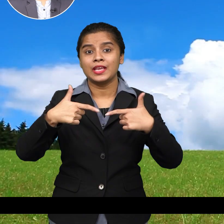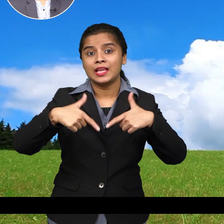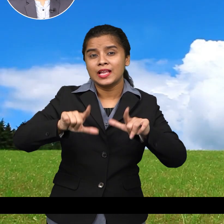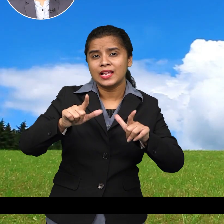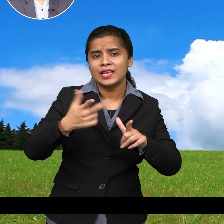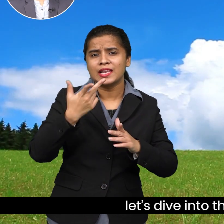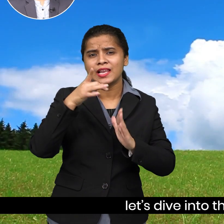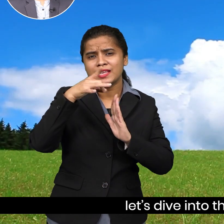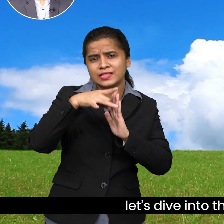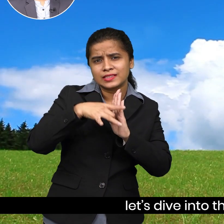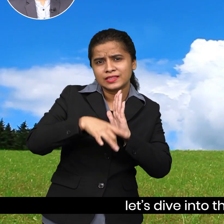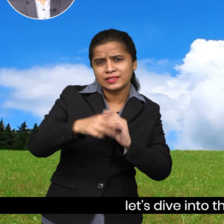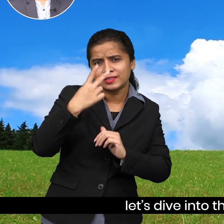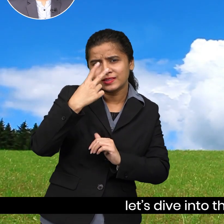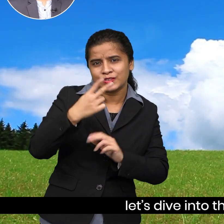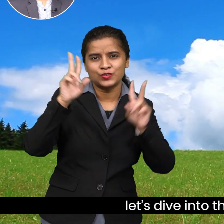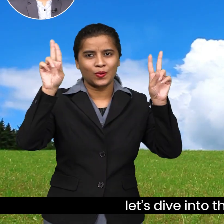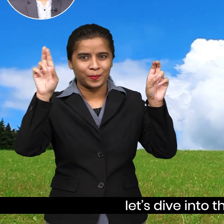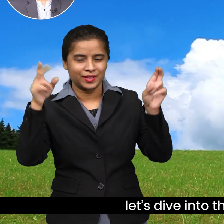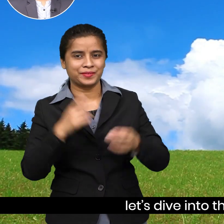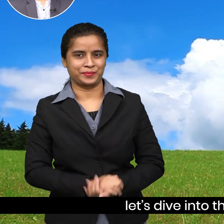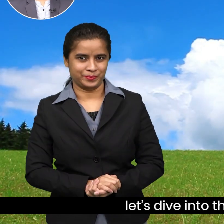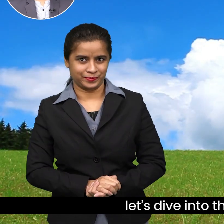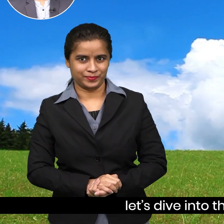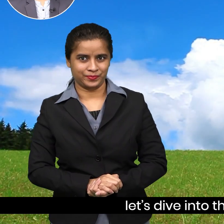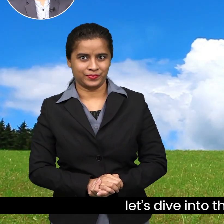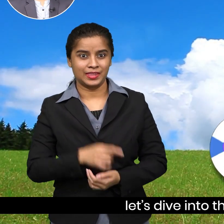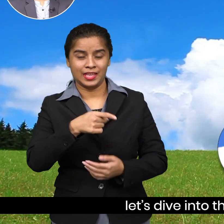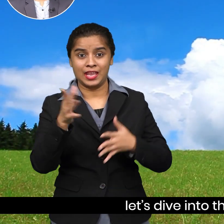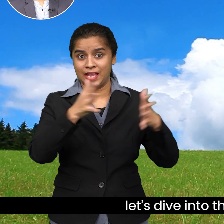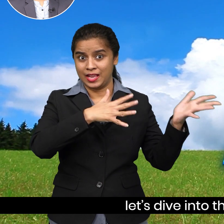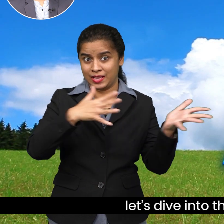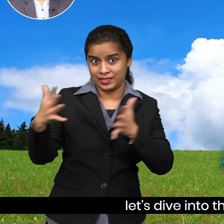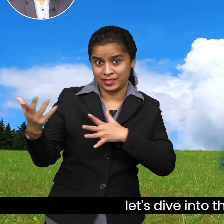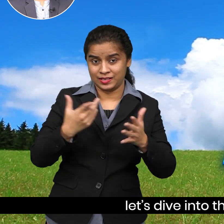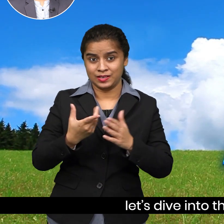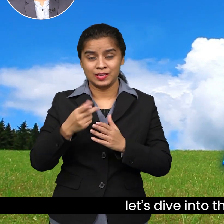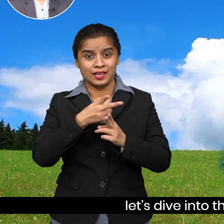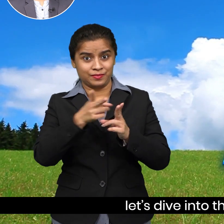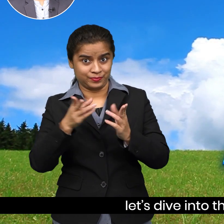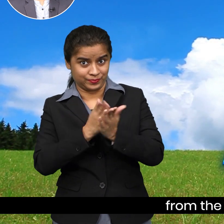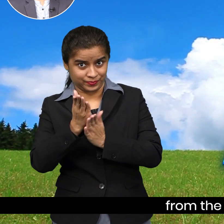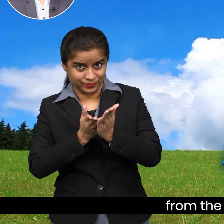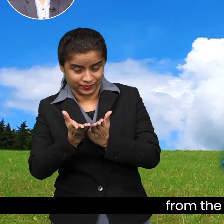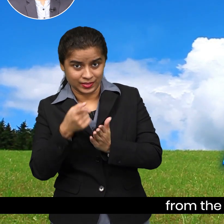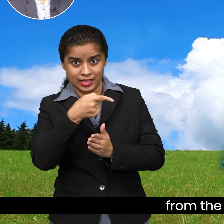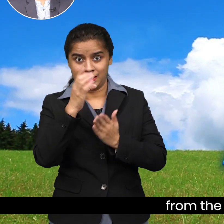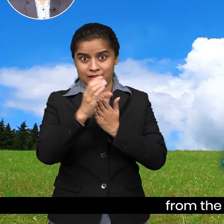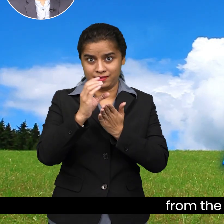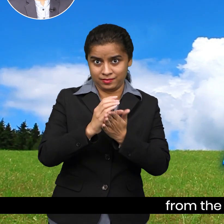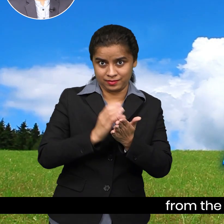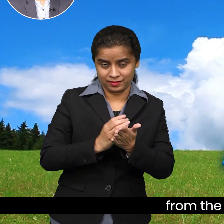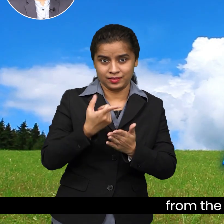So, let's dive into the topic of air composition from the